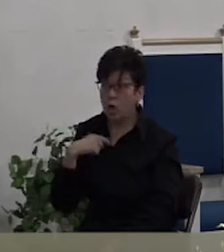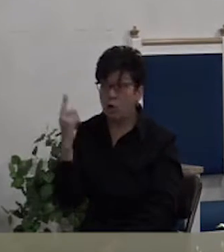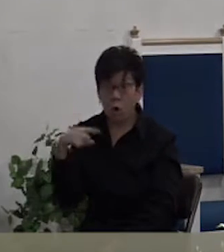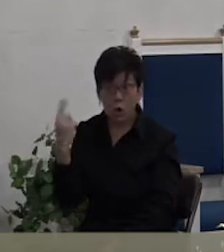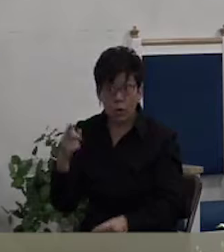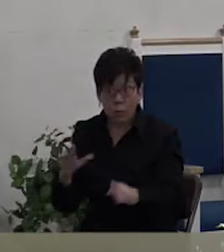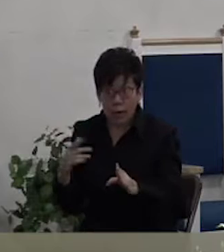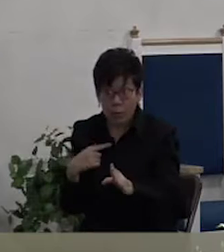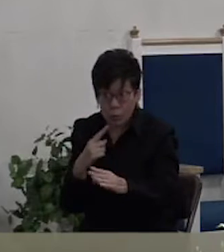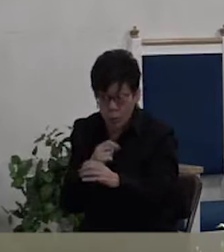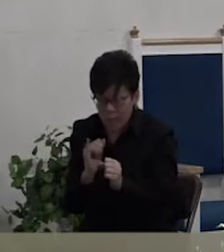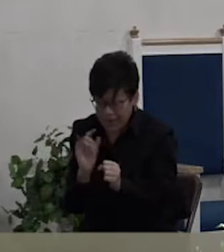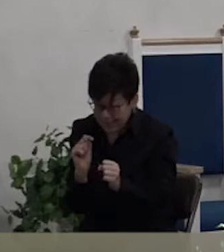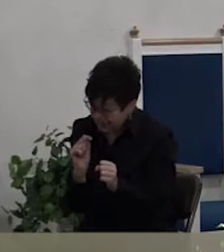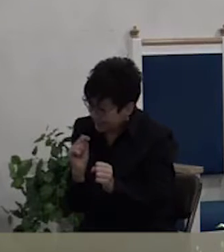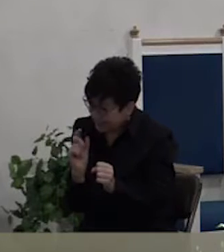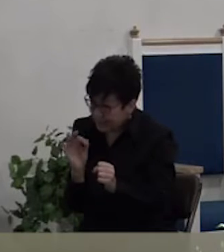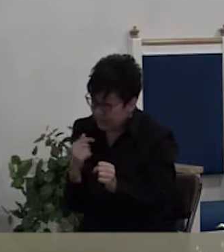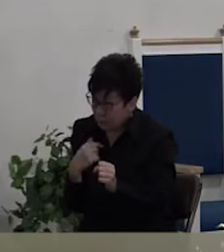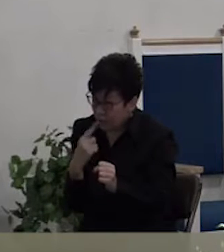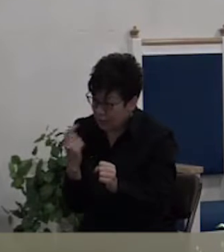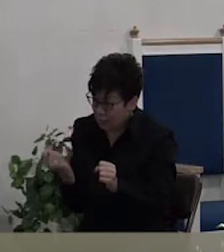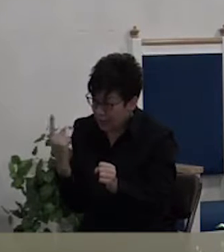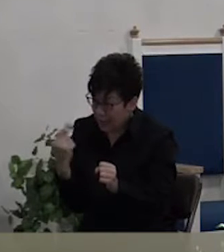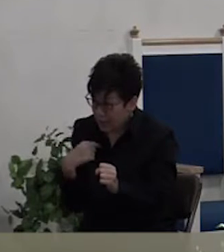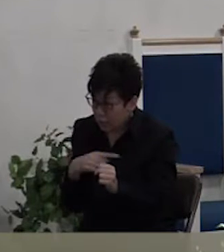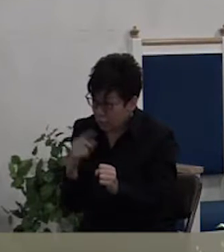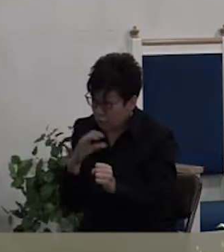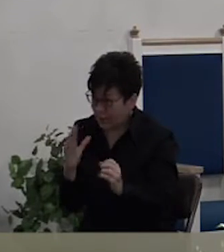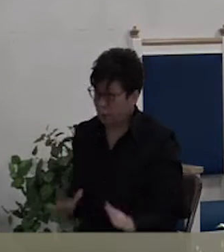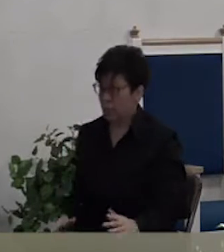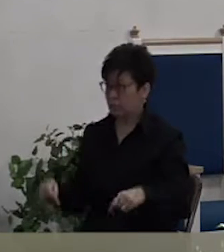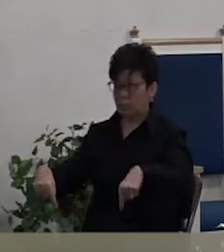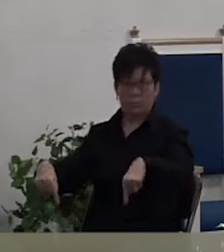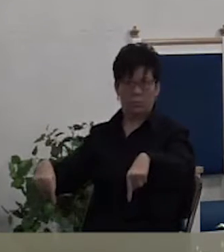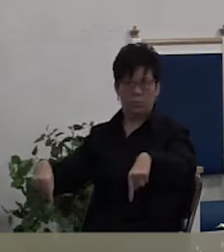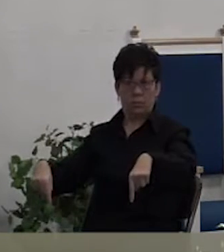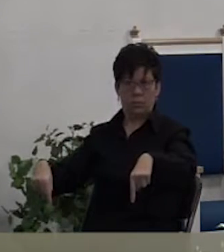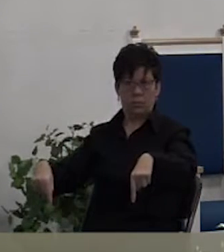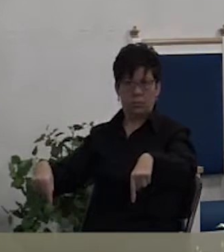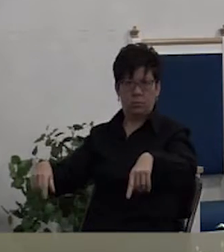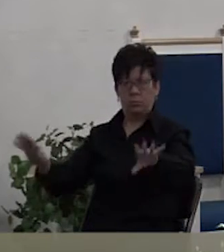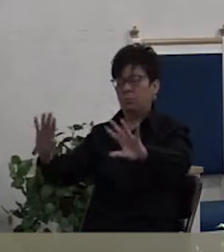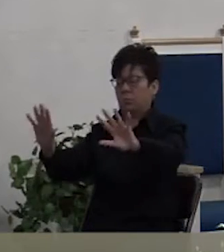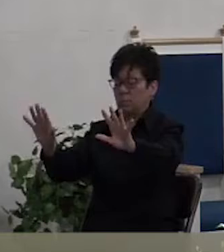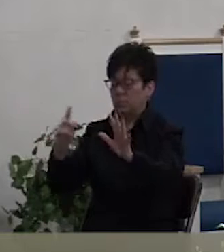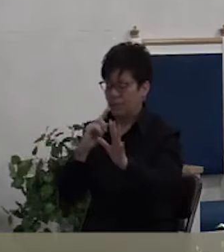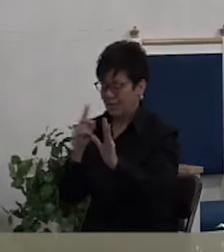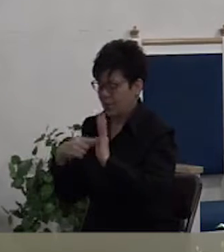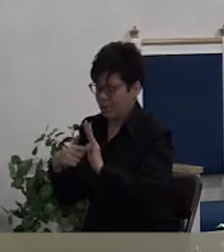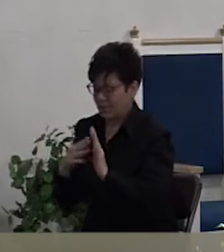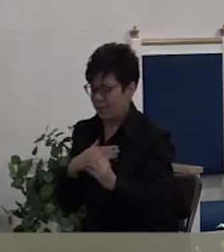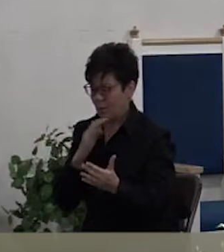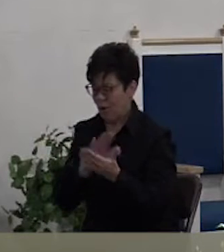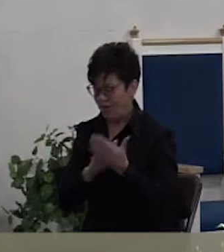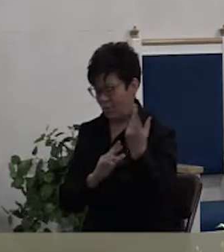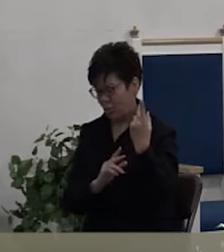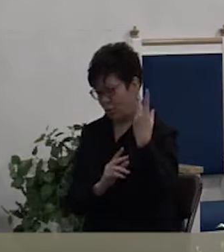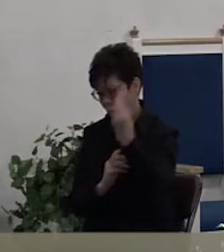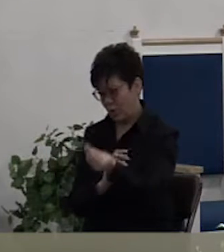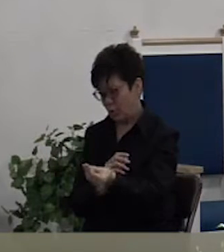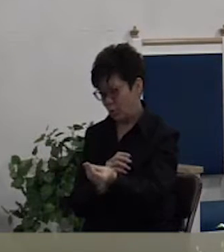we're going to make it is if we understand we're just strangers. Let me use an example. My wife and I went